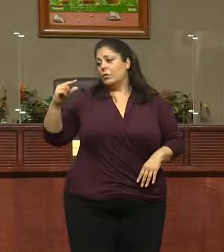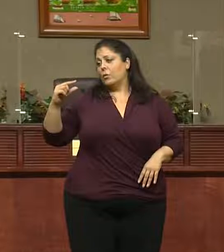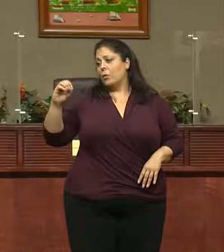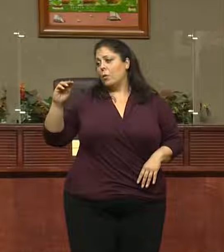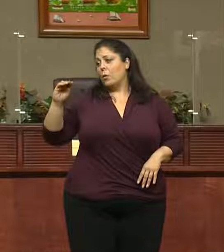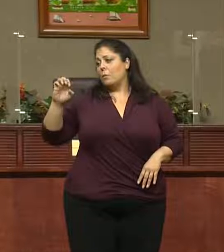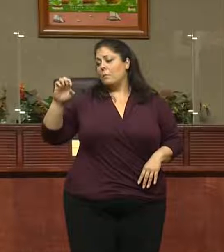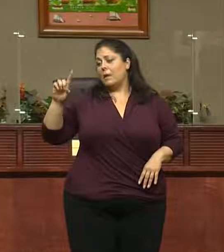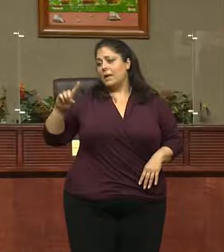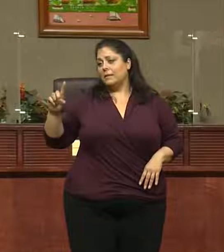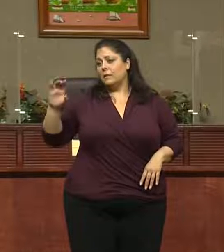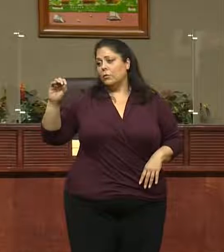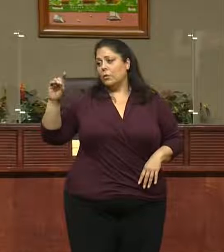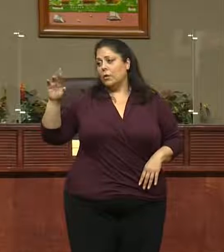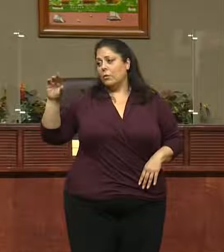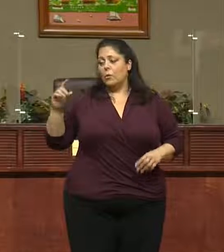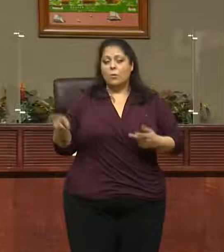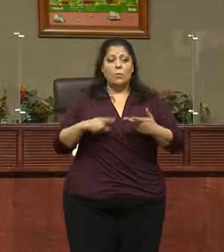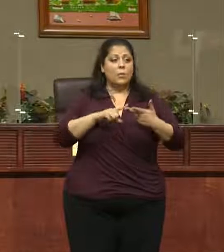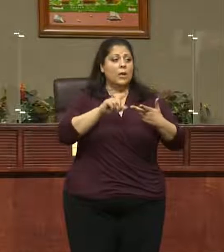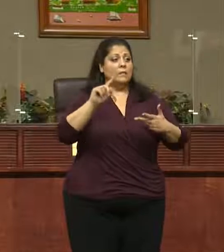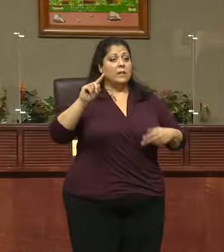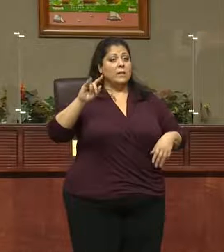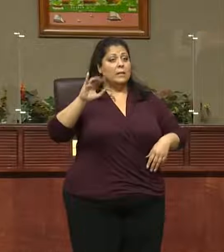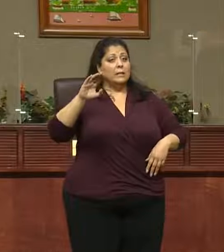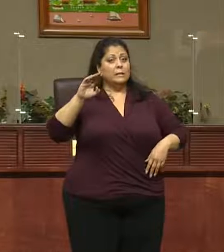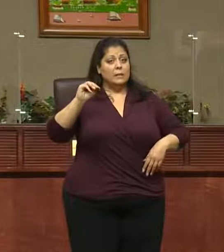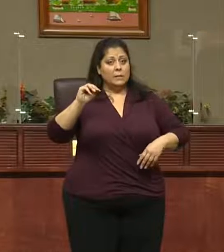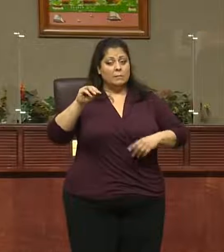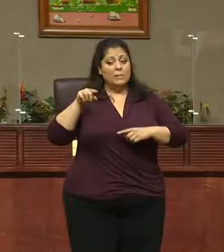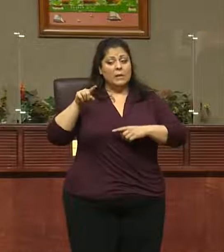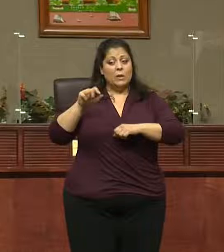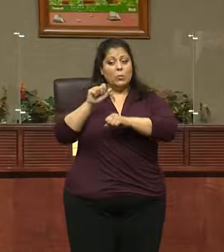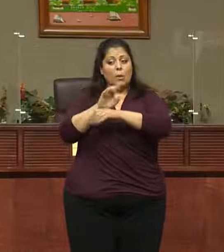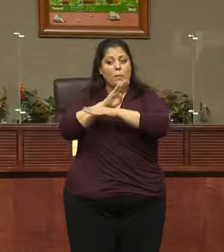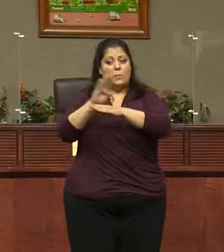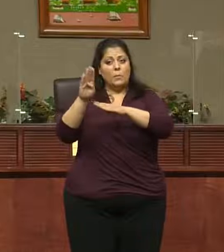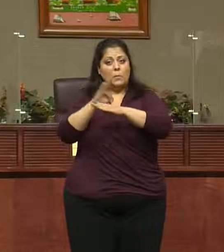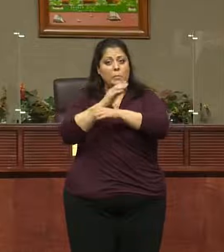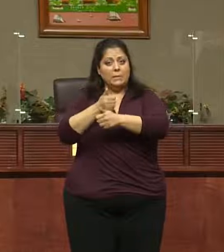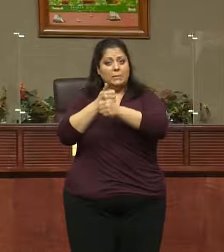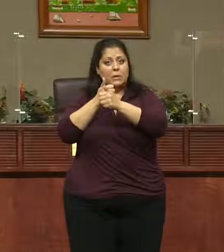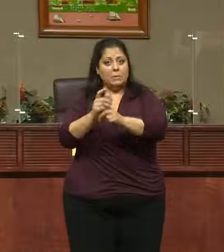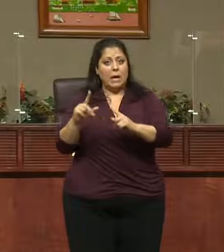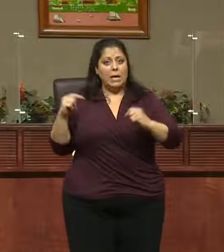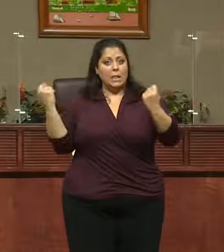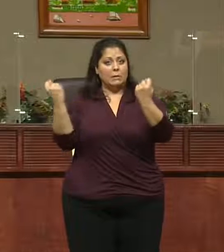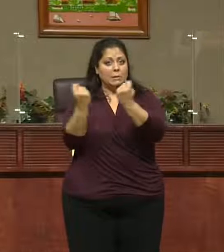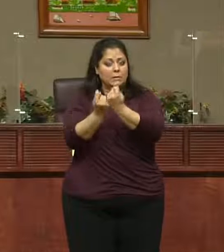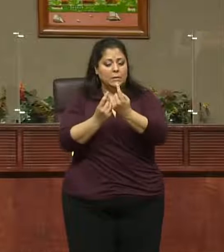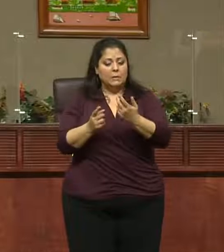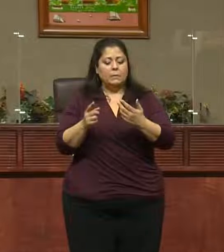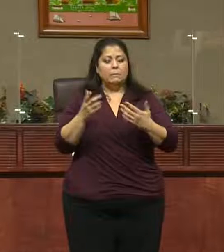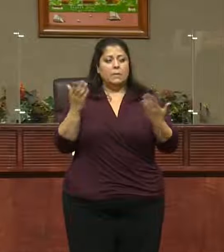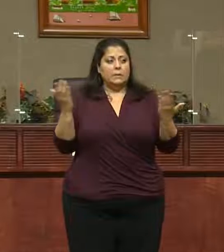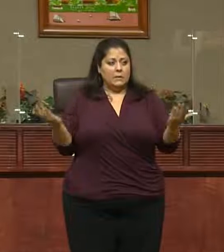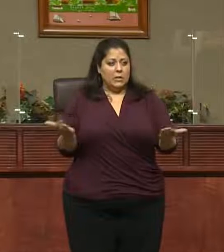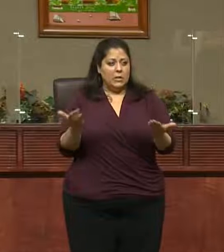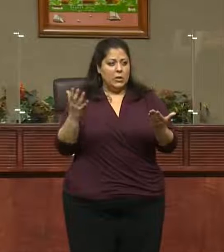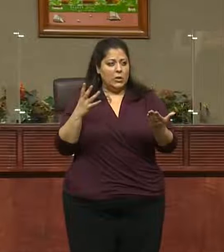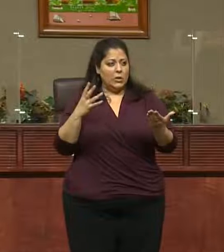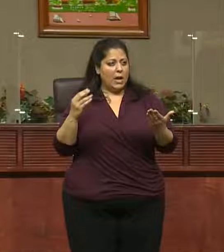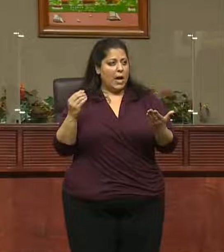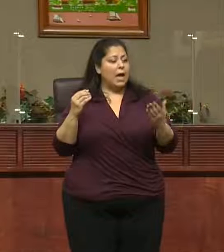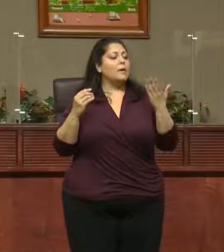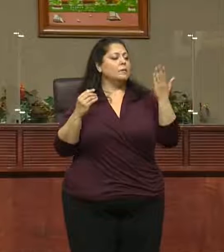We have Mr. Tim Boldick from our compliance, our strike teams that's here as well. And we